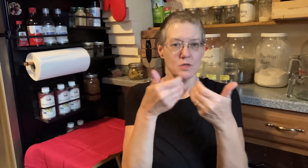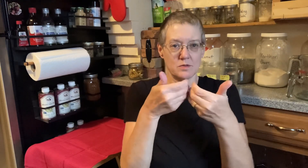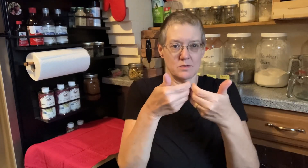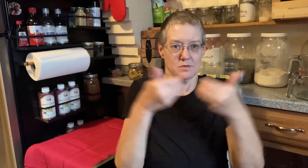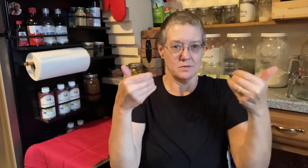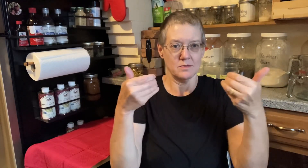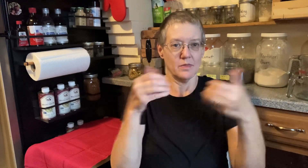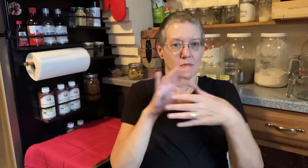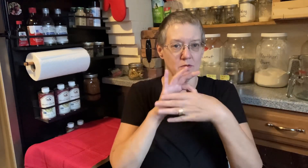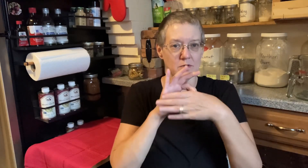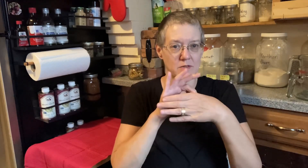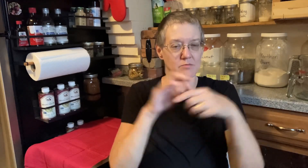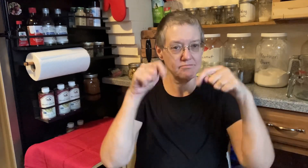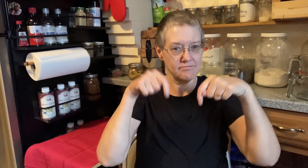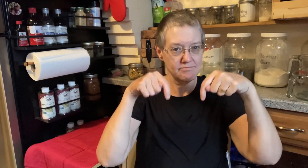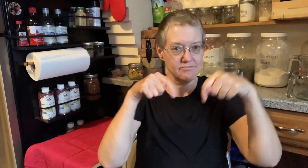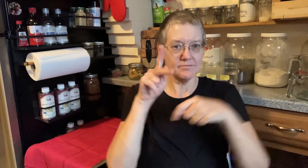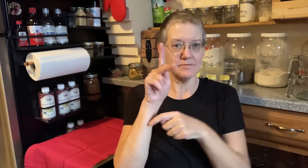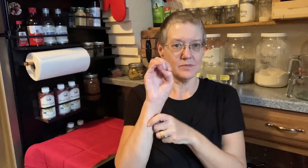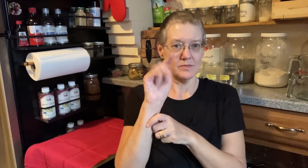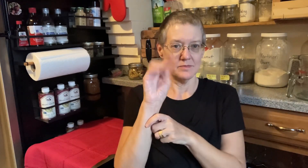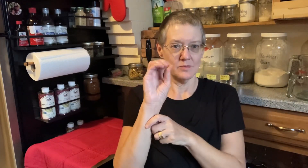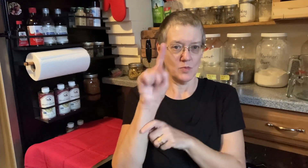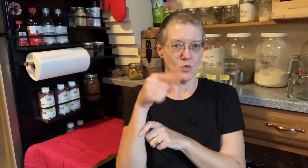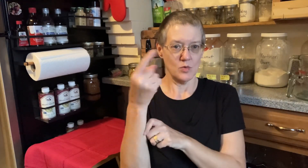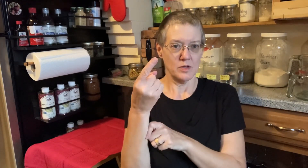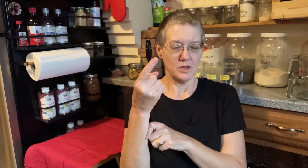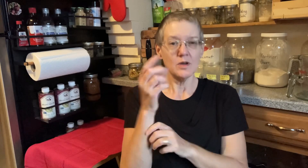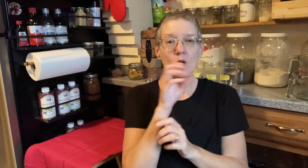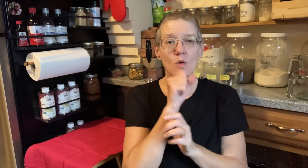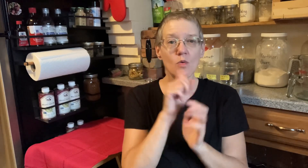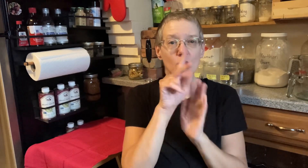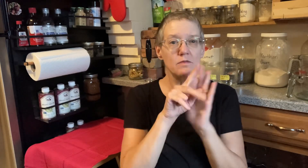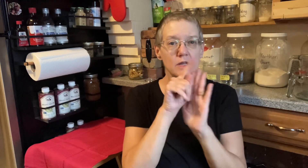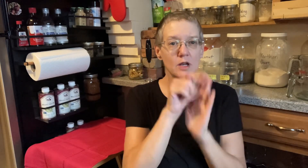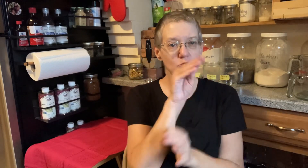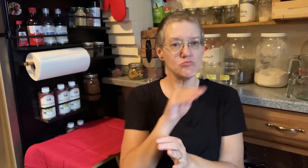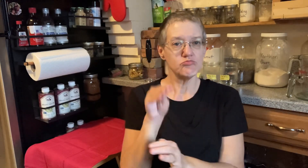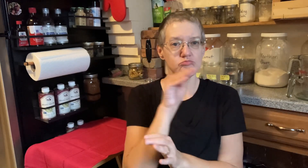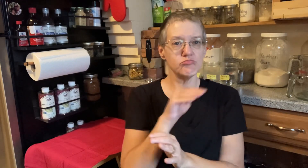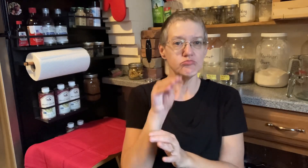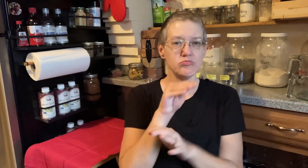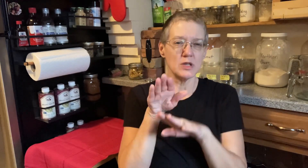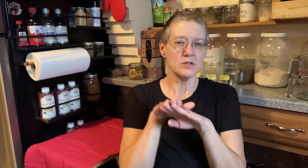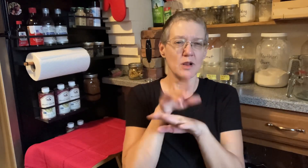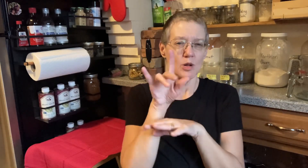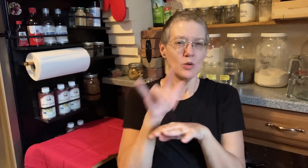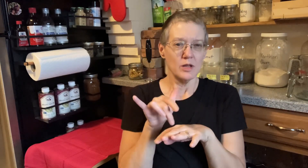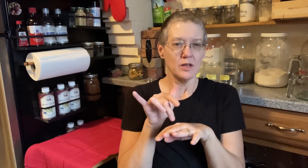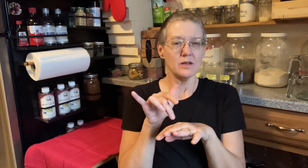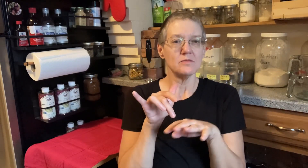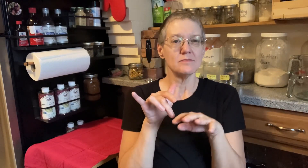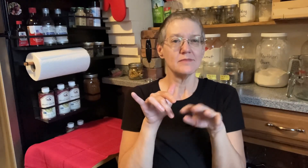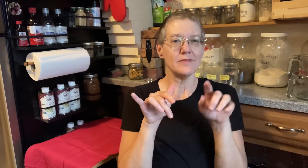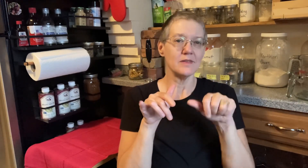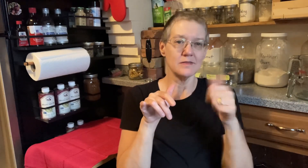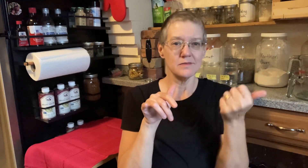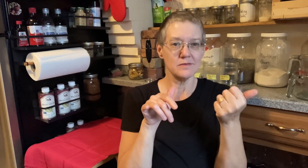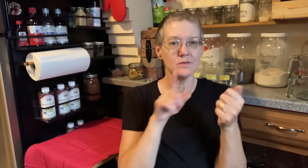keto specific videos. I want to separate that content. And slowly I'll move the old keto